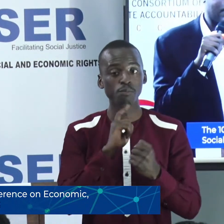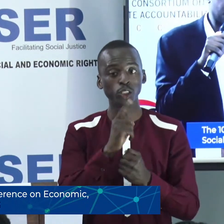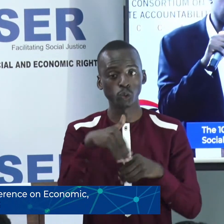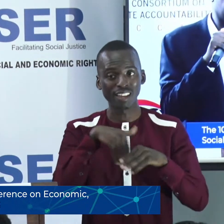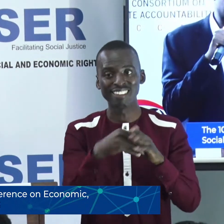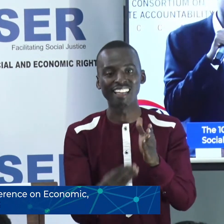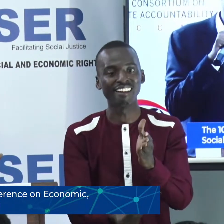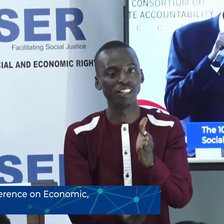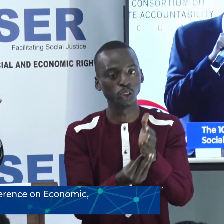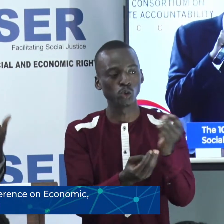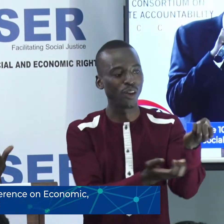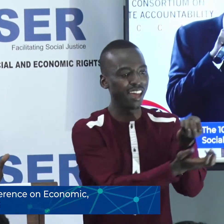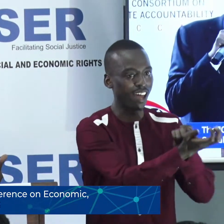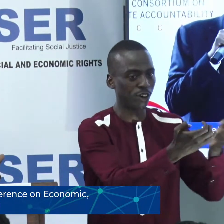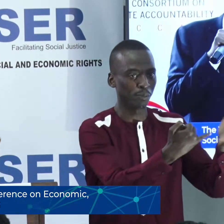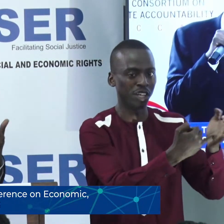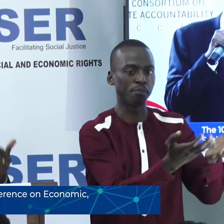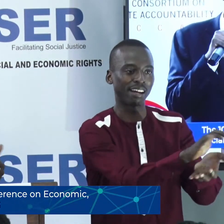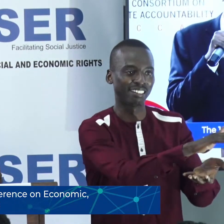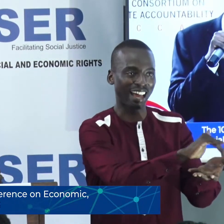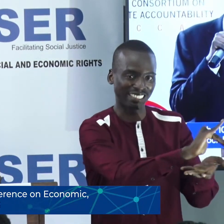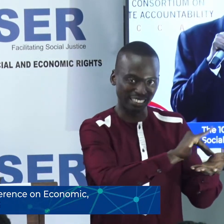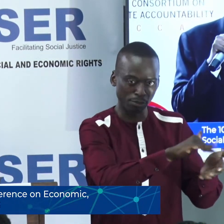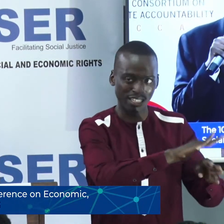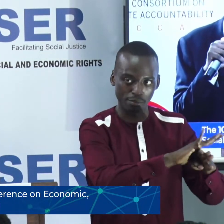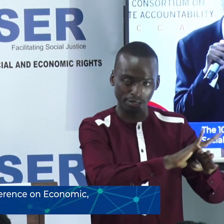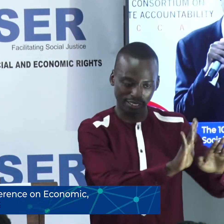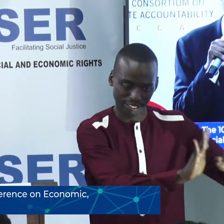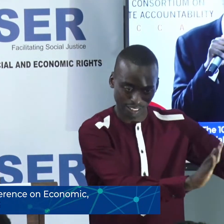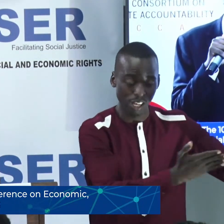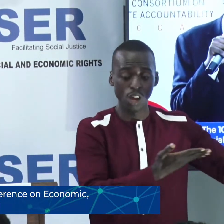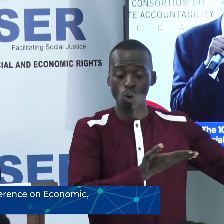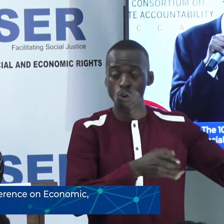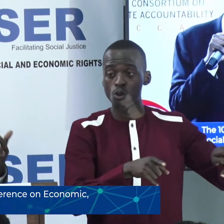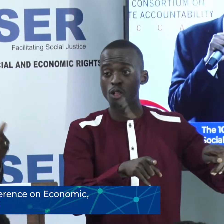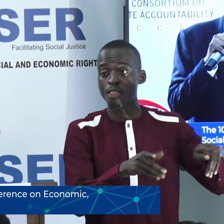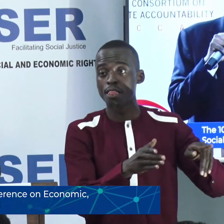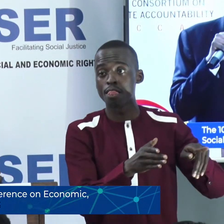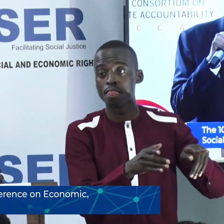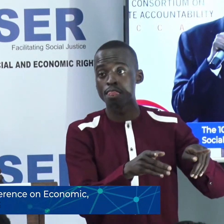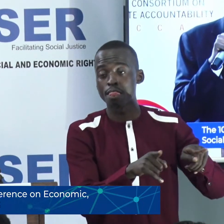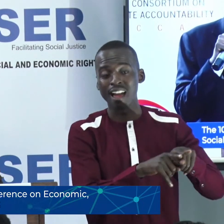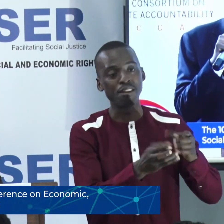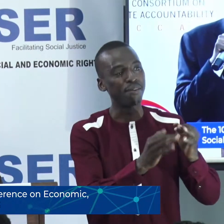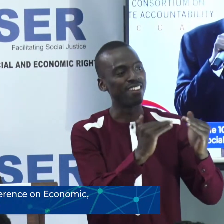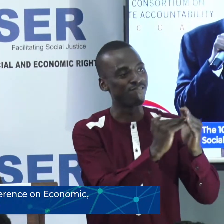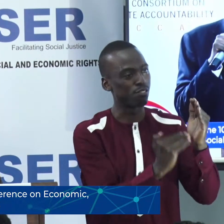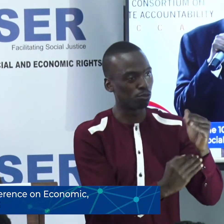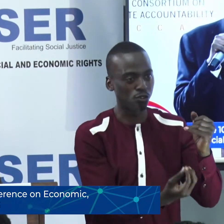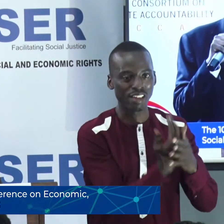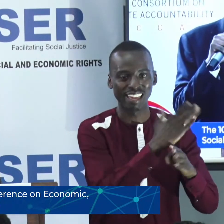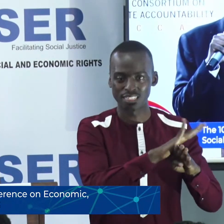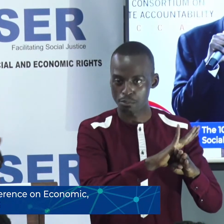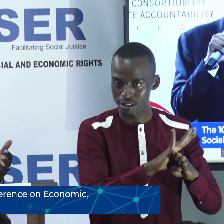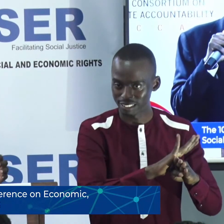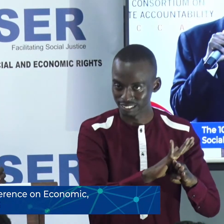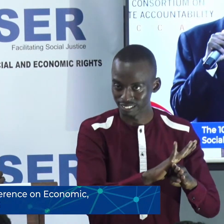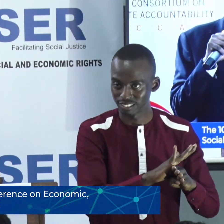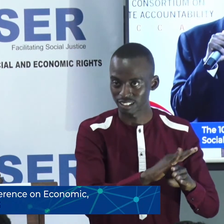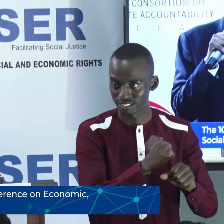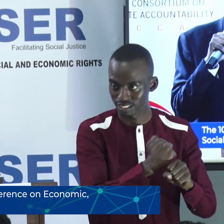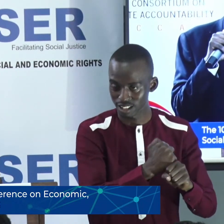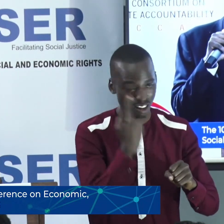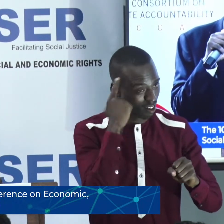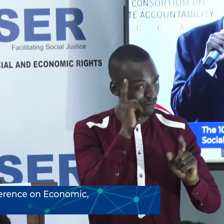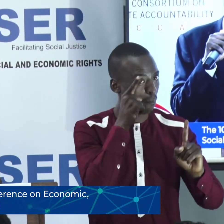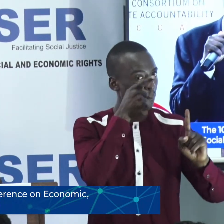in addition to environmental impact assessments in businesses or any forms of enterprises, as is done